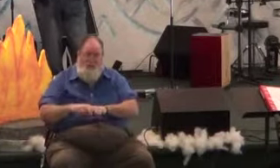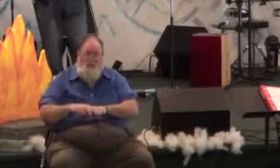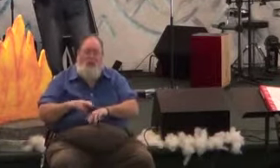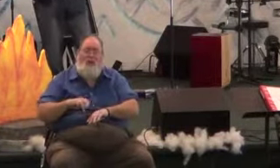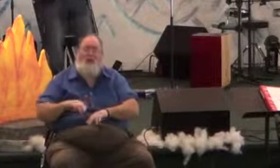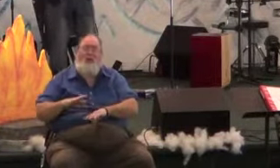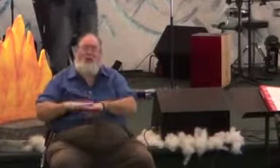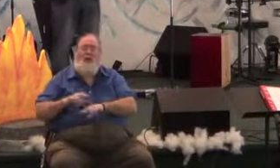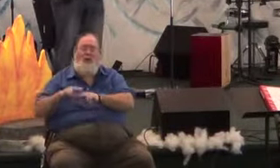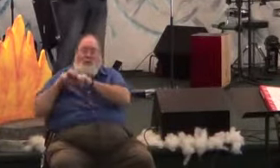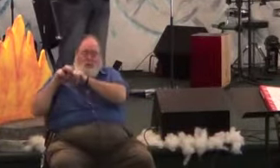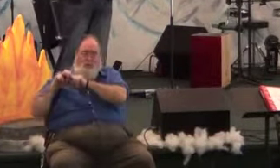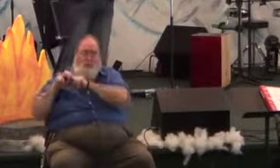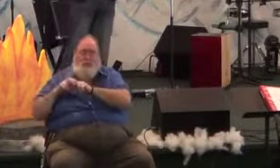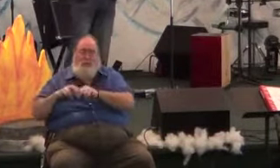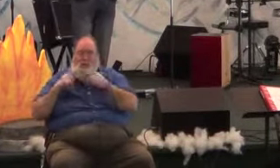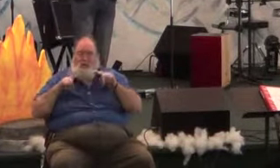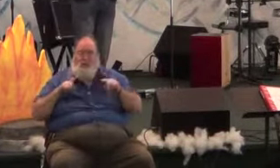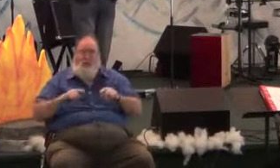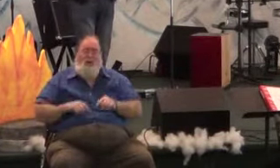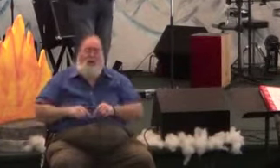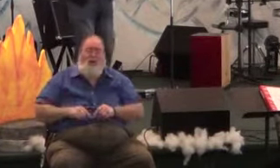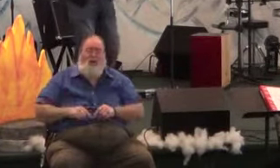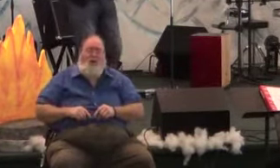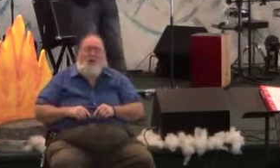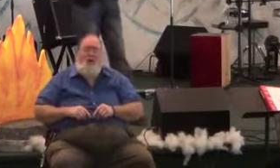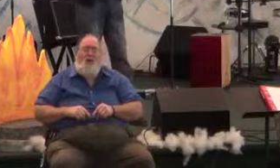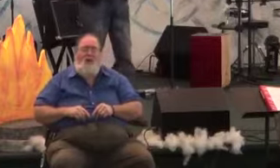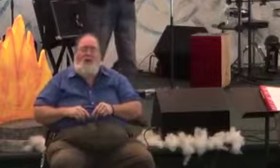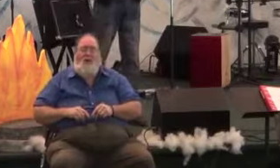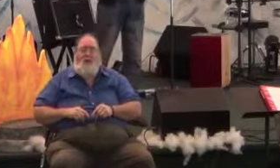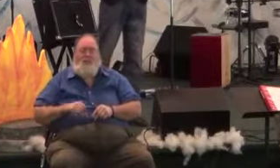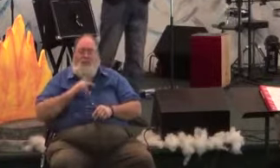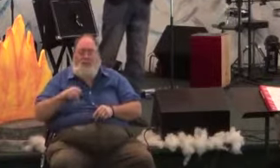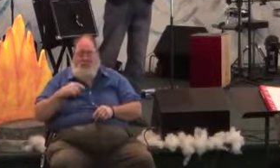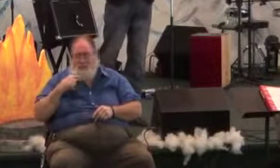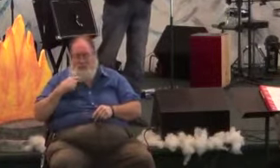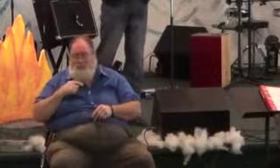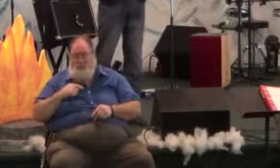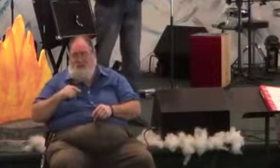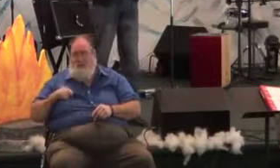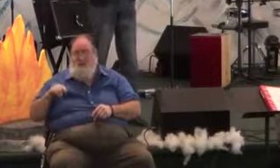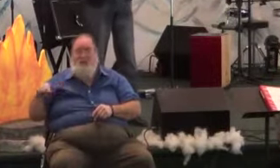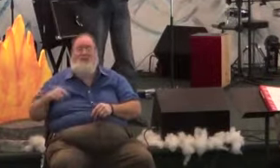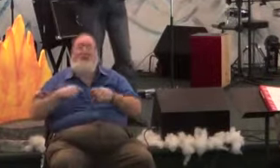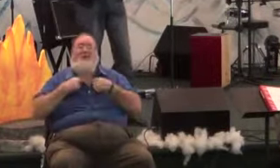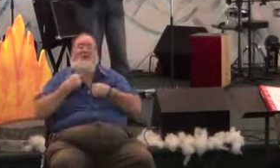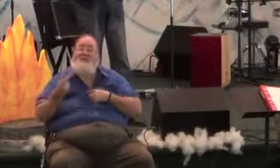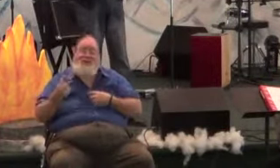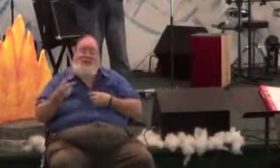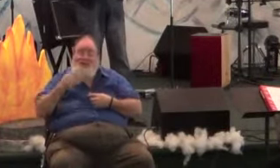address to the people. They shouted, "This is the voice of a god, not a